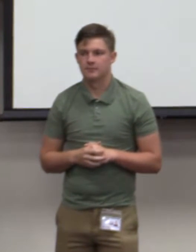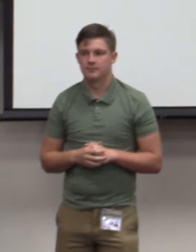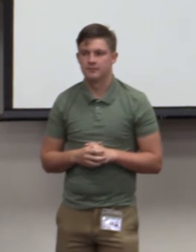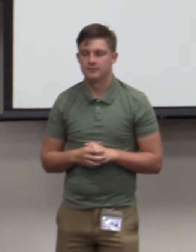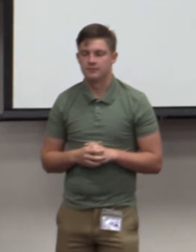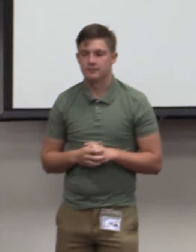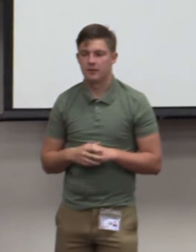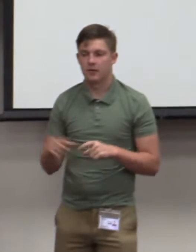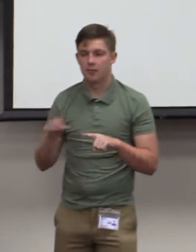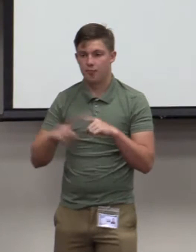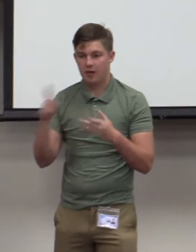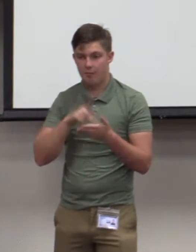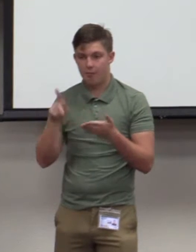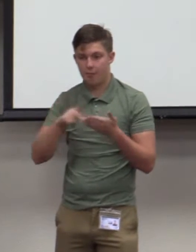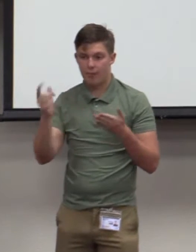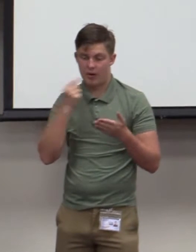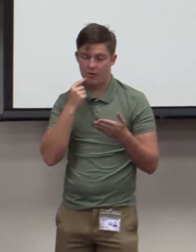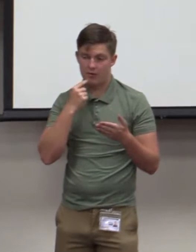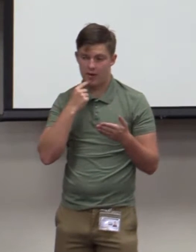But Paul says,